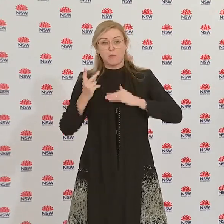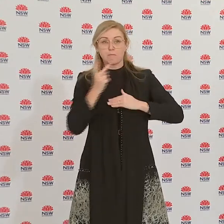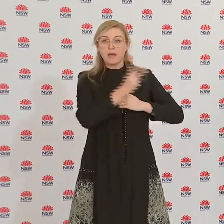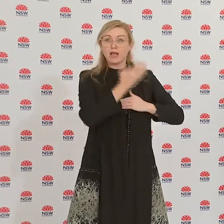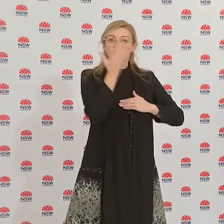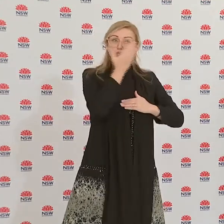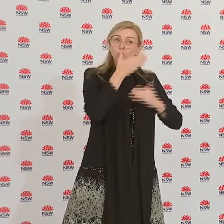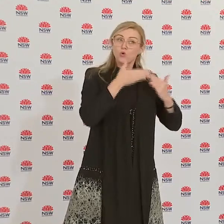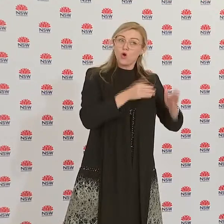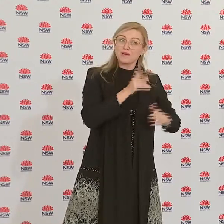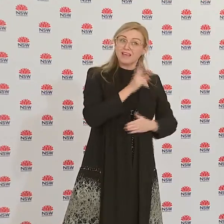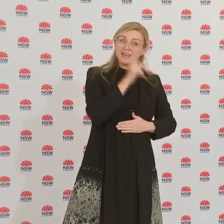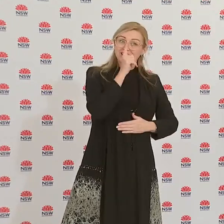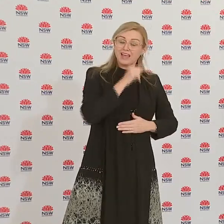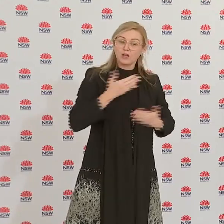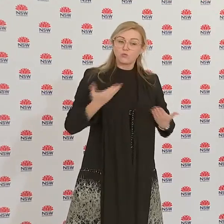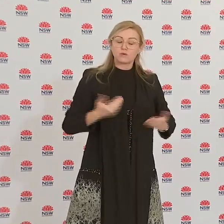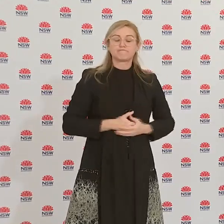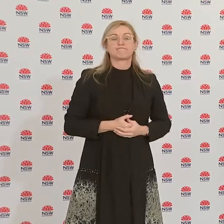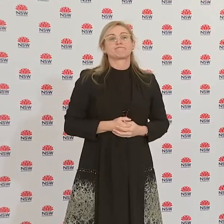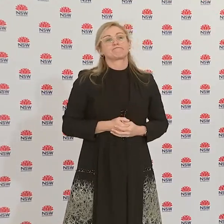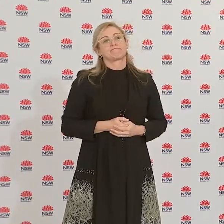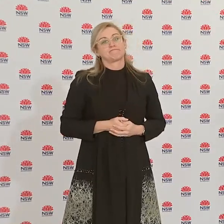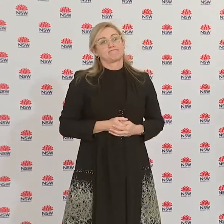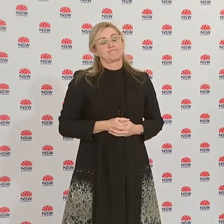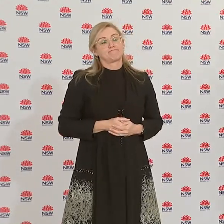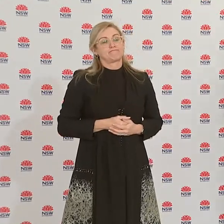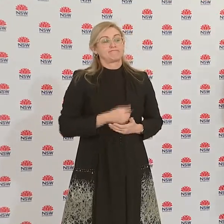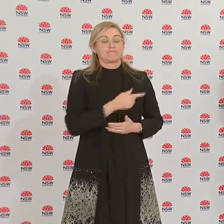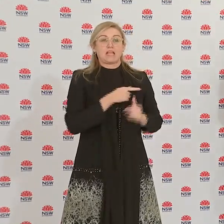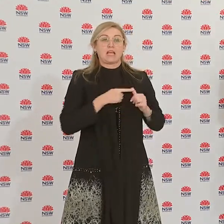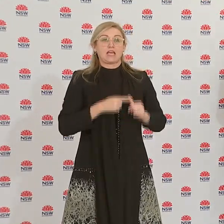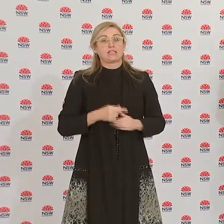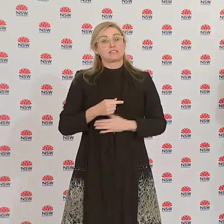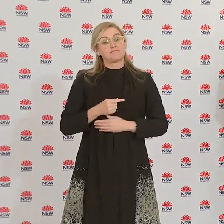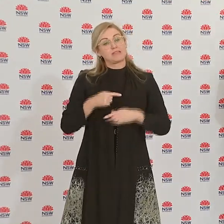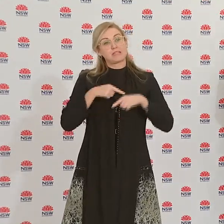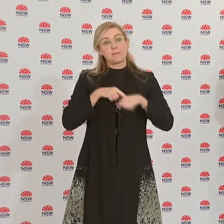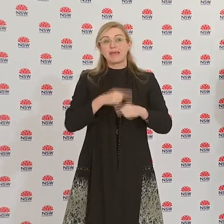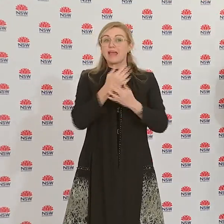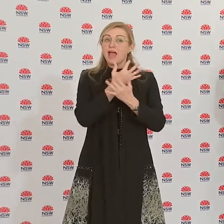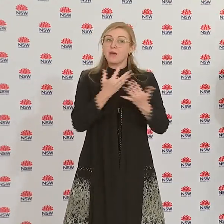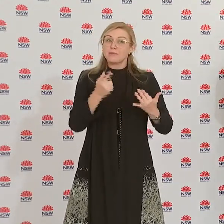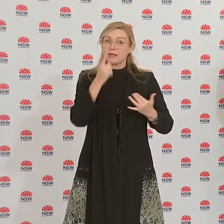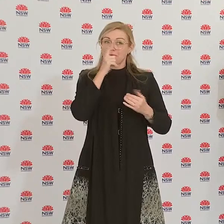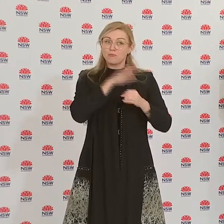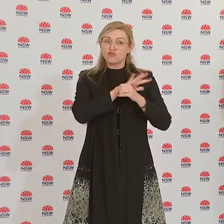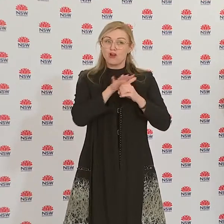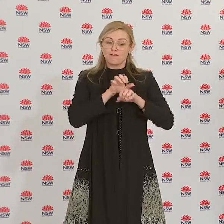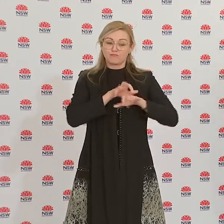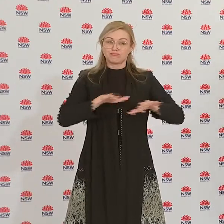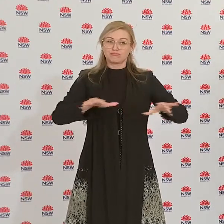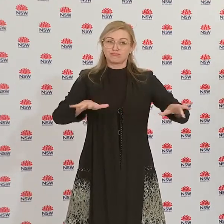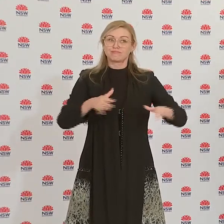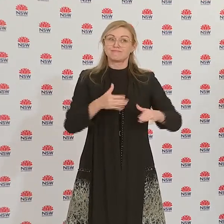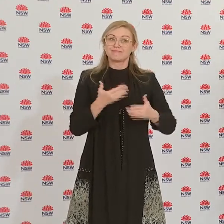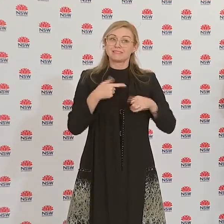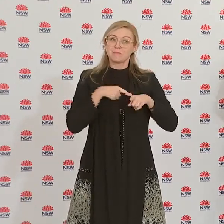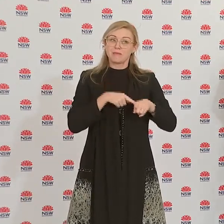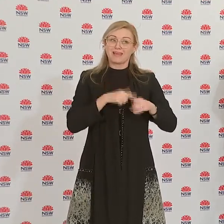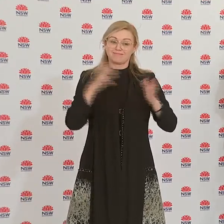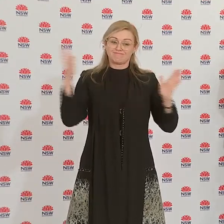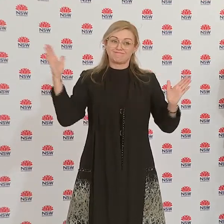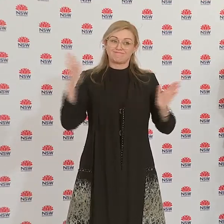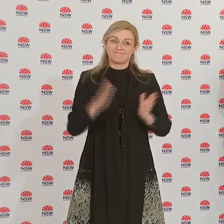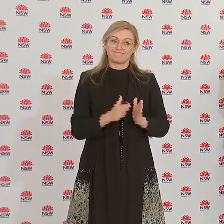Look, it really depends on the numbers. We are hoping to see a turnaround in the numbers. Every bit of vaccine